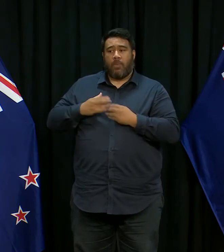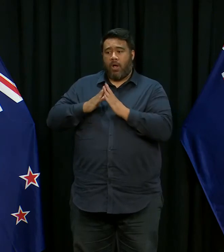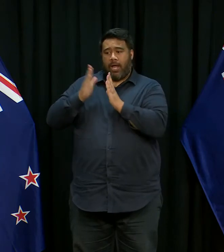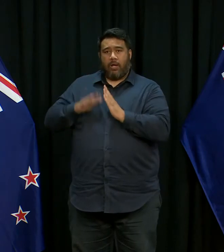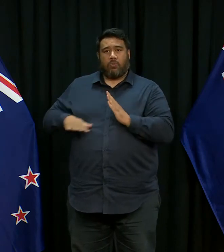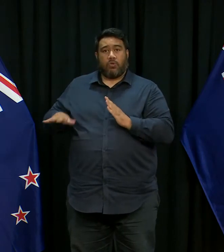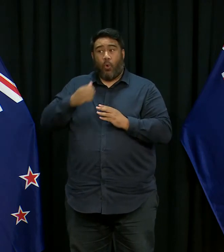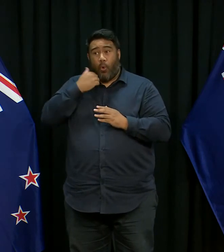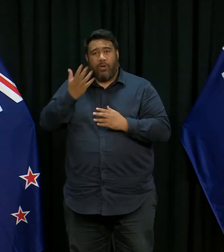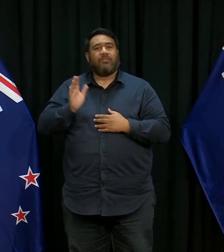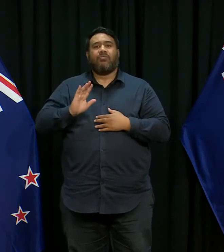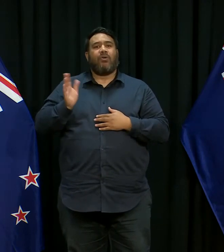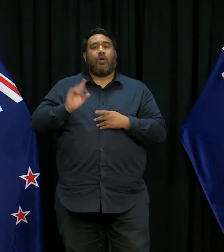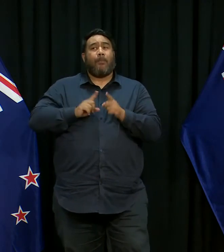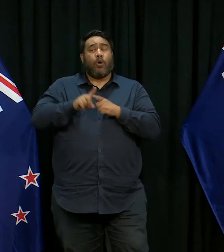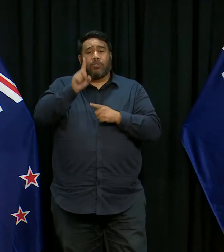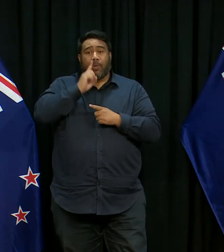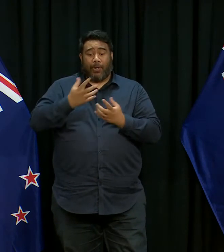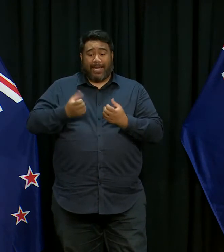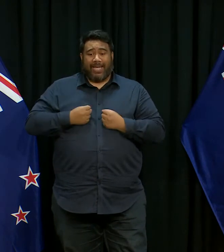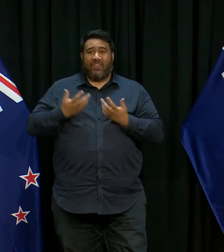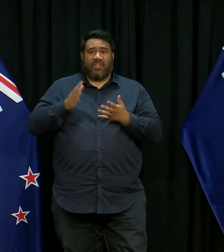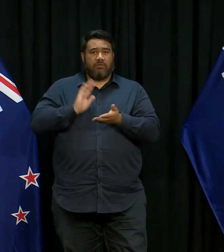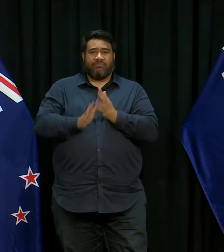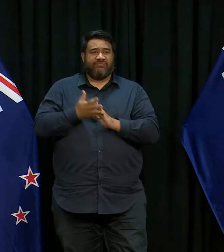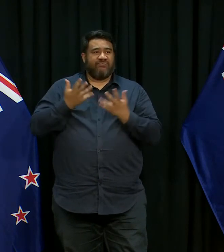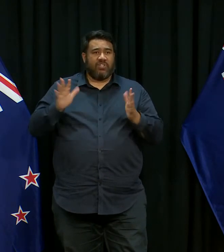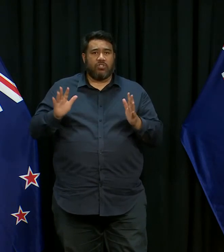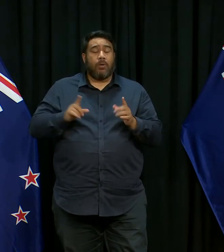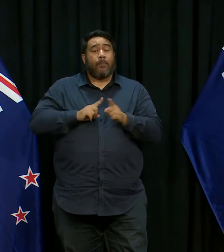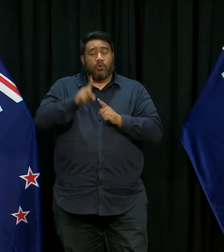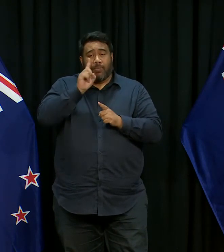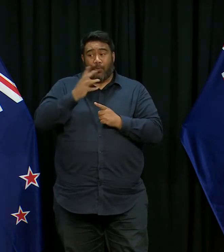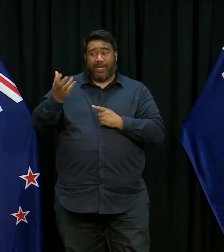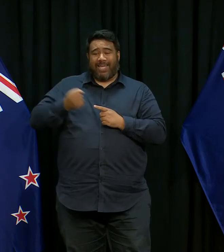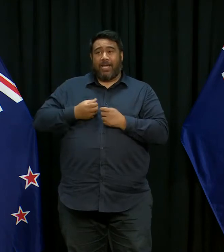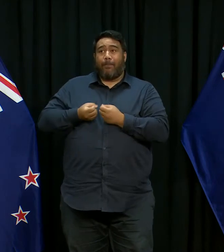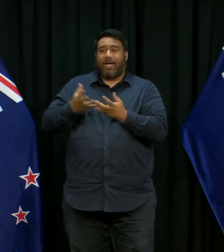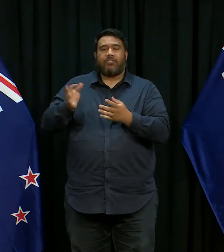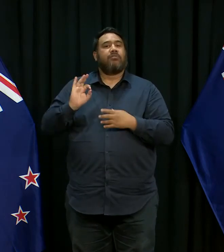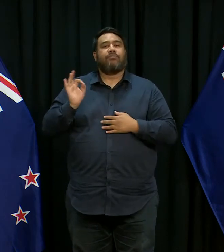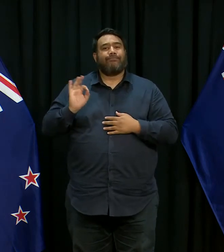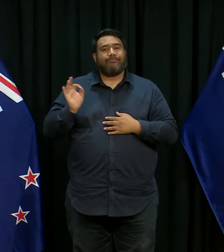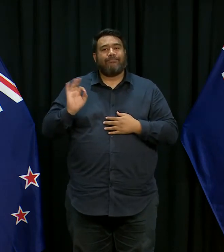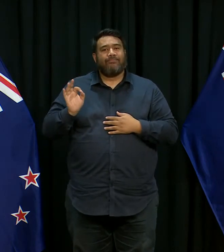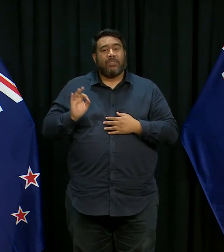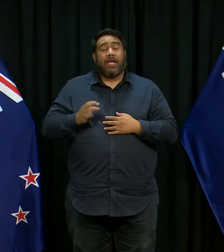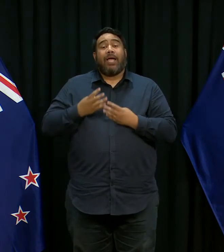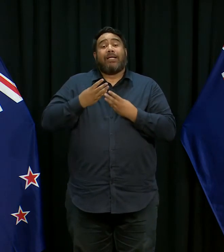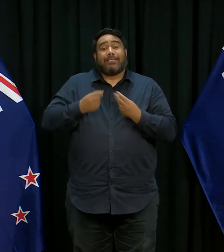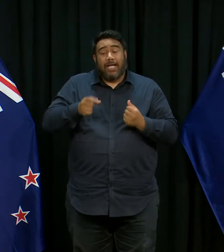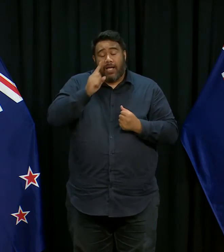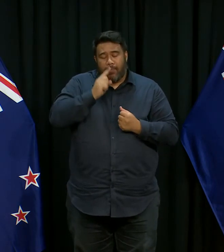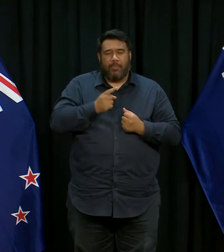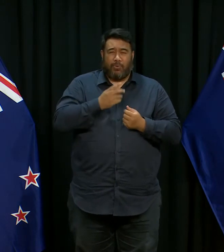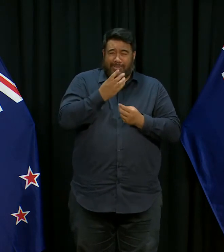close household contact didn't get infected. Whereas there are some individuals who seem